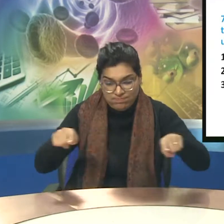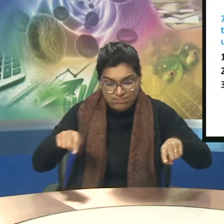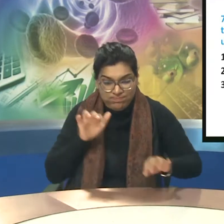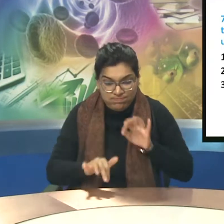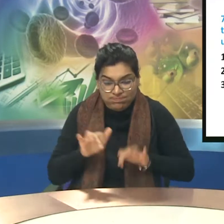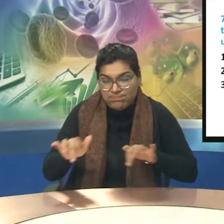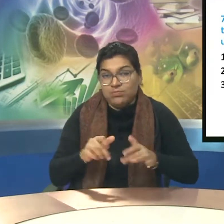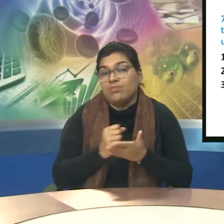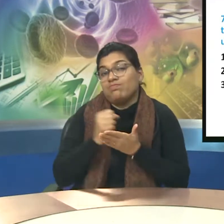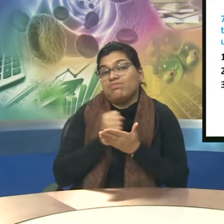both.